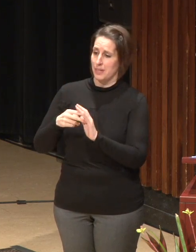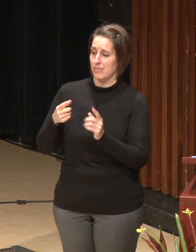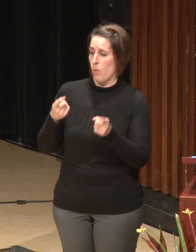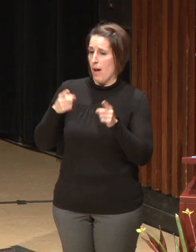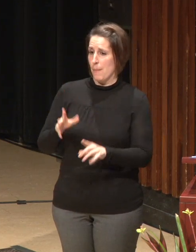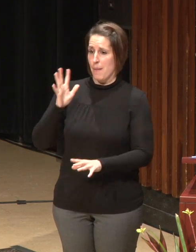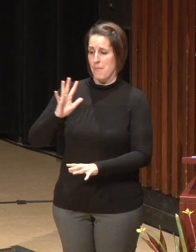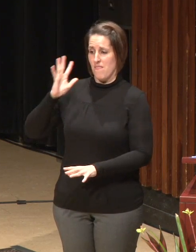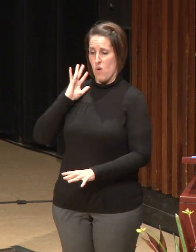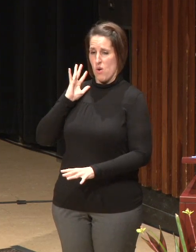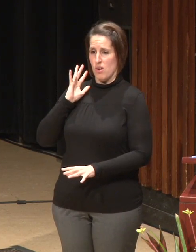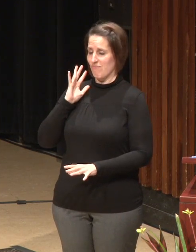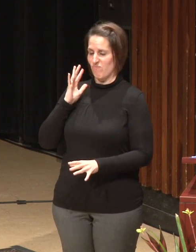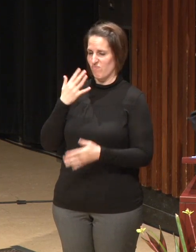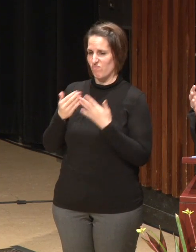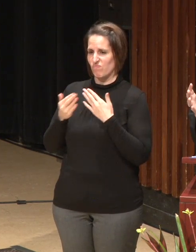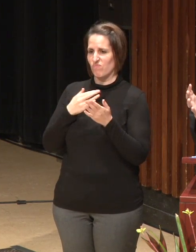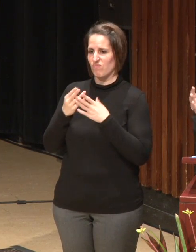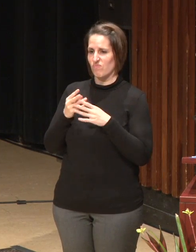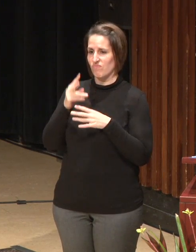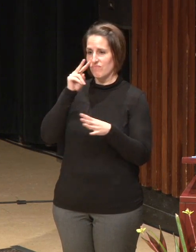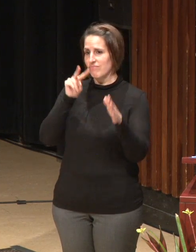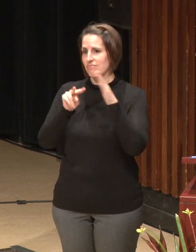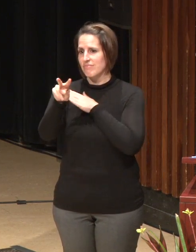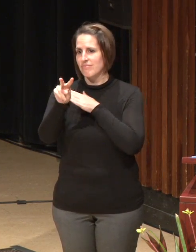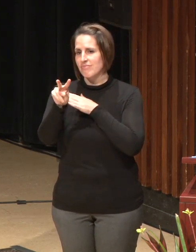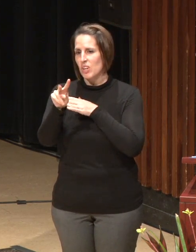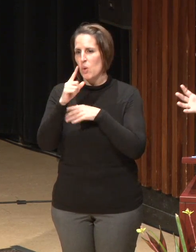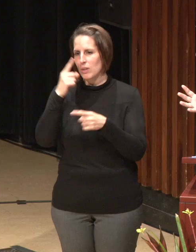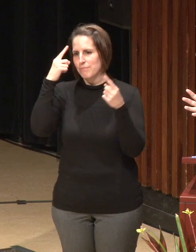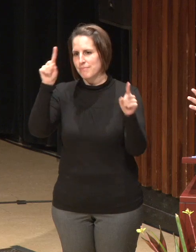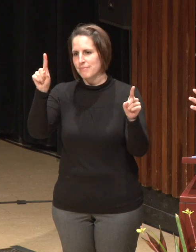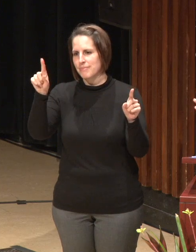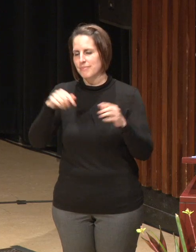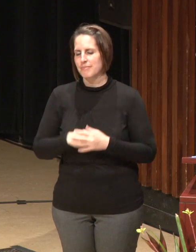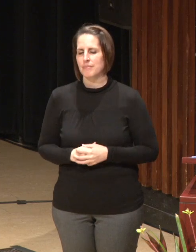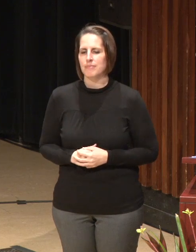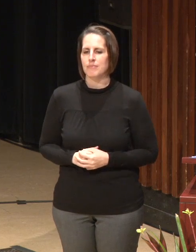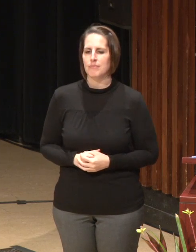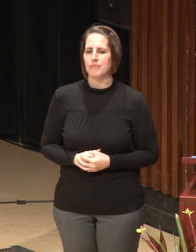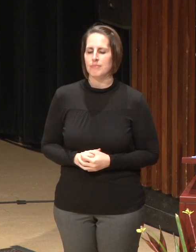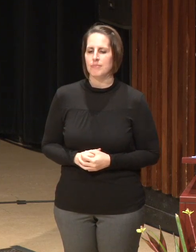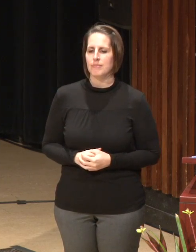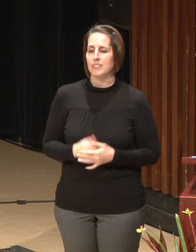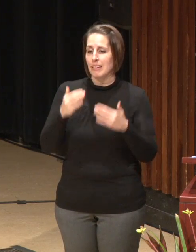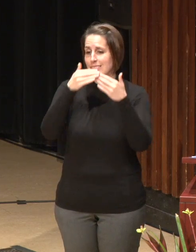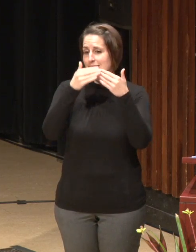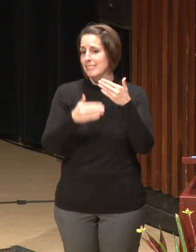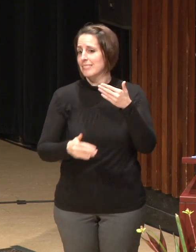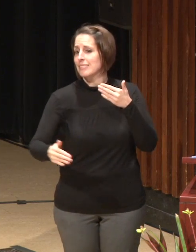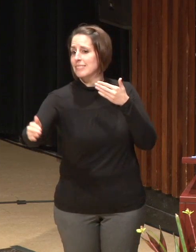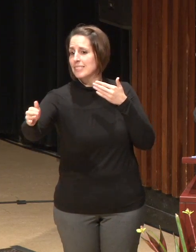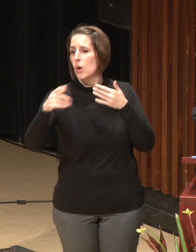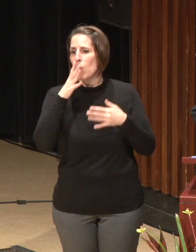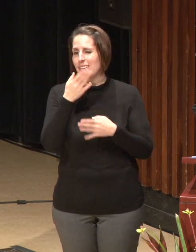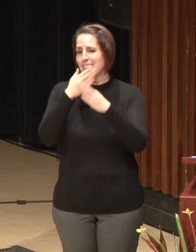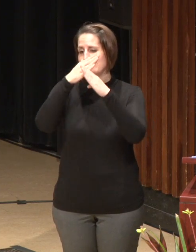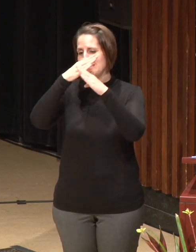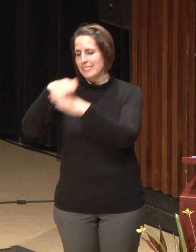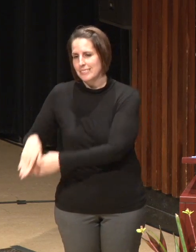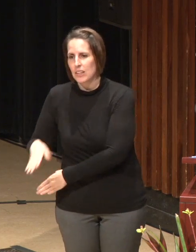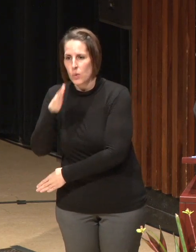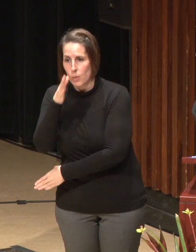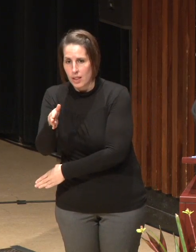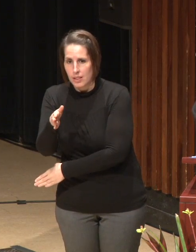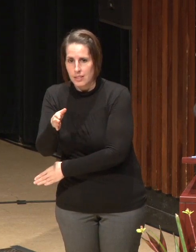the future is bright. And in the years to come, We will persist through adversity, we will